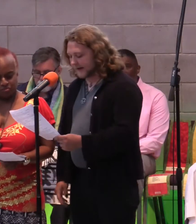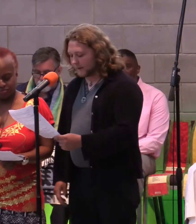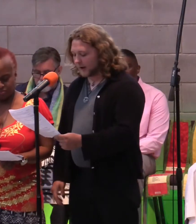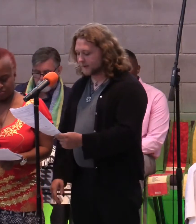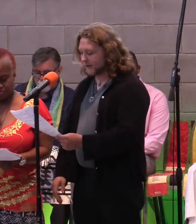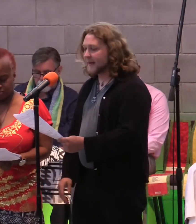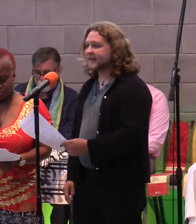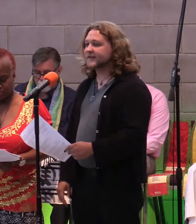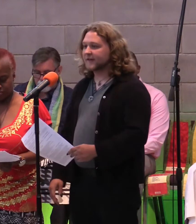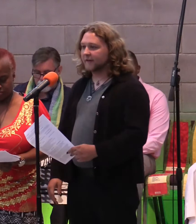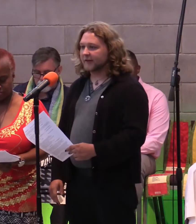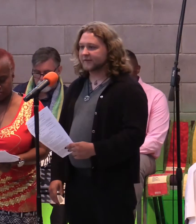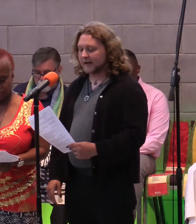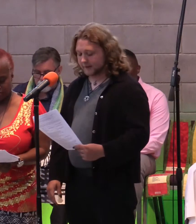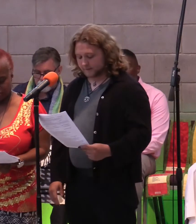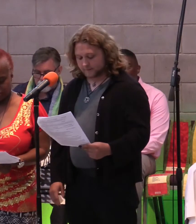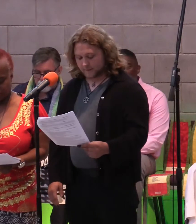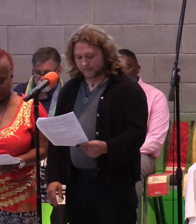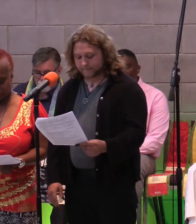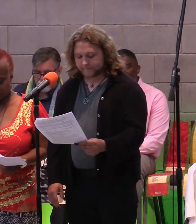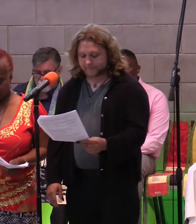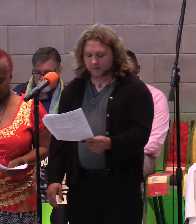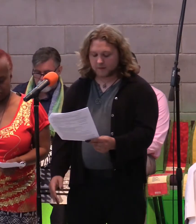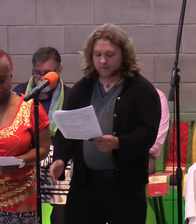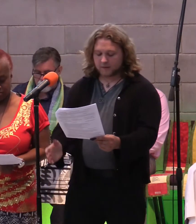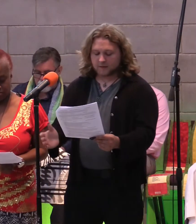And now we call to the masks of the divine.